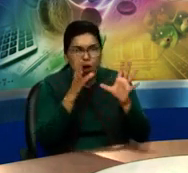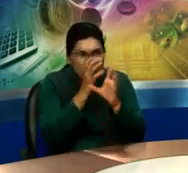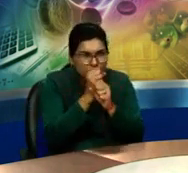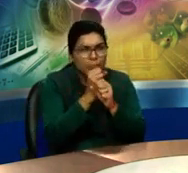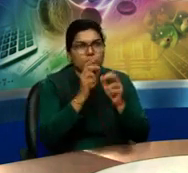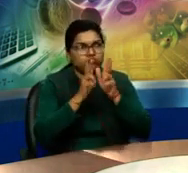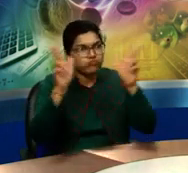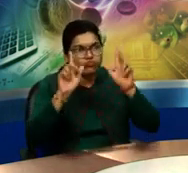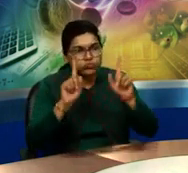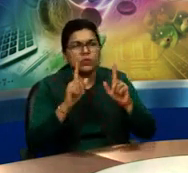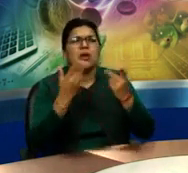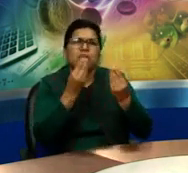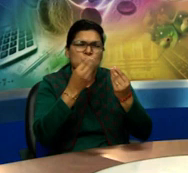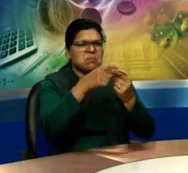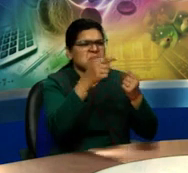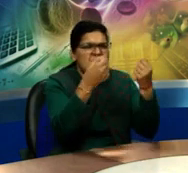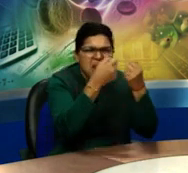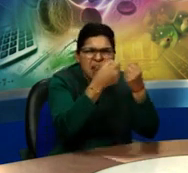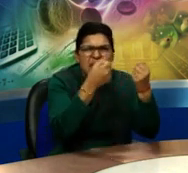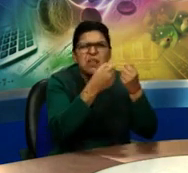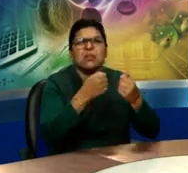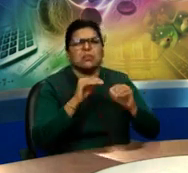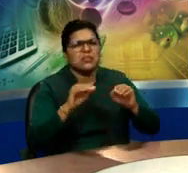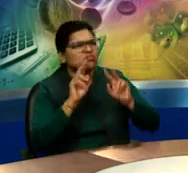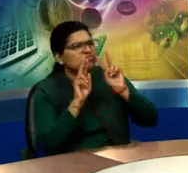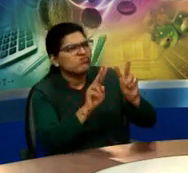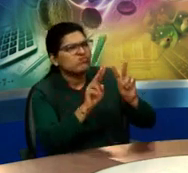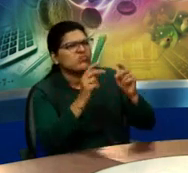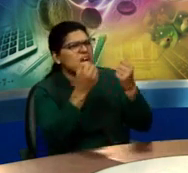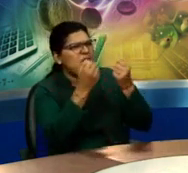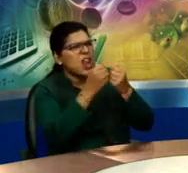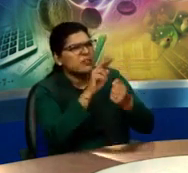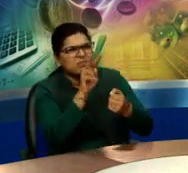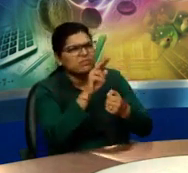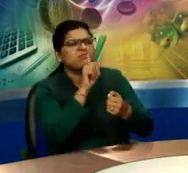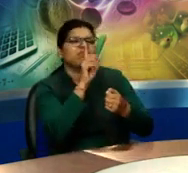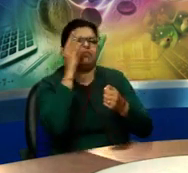Point 1 explains that in family sometimes there are secrets, and